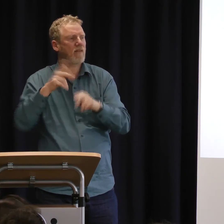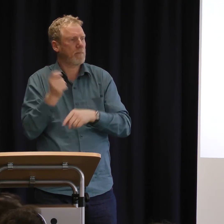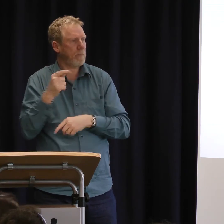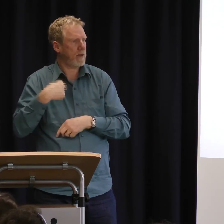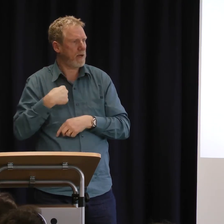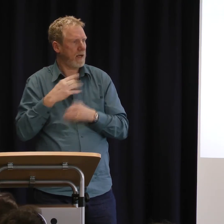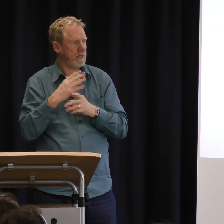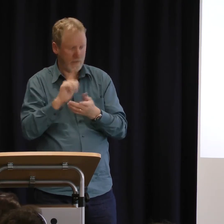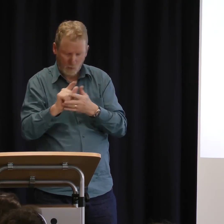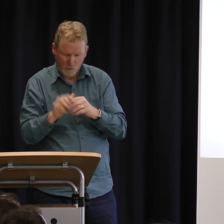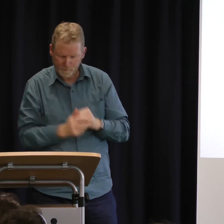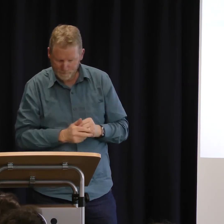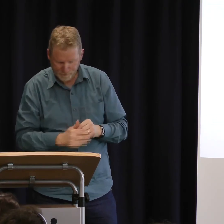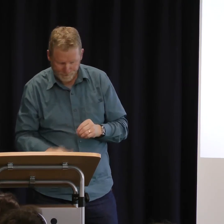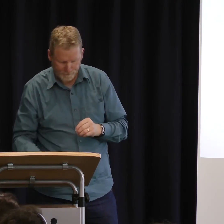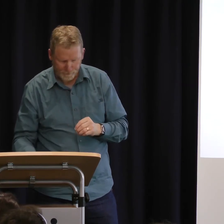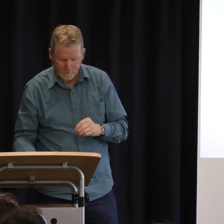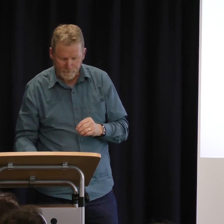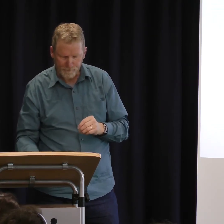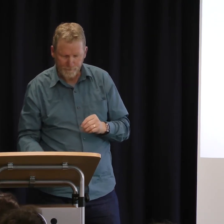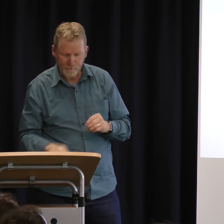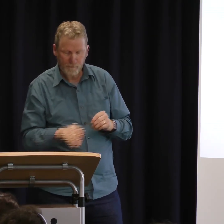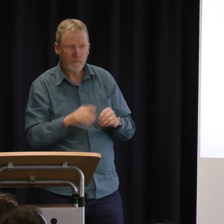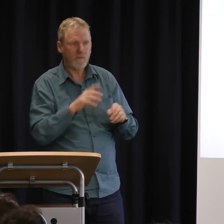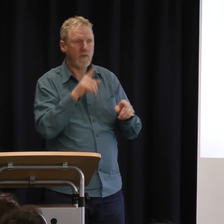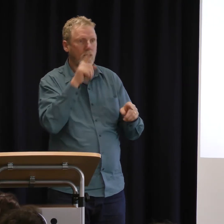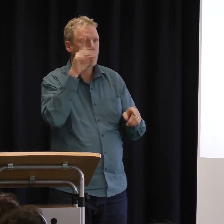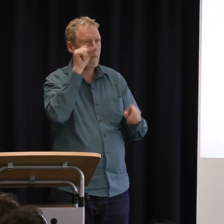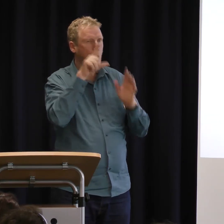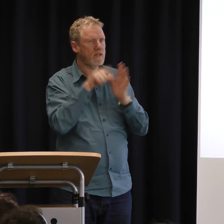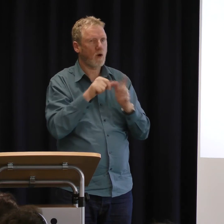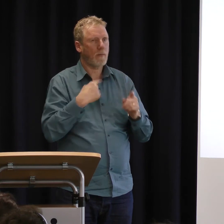become a stronger, more stable environment for us to produce work that was valuable.